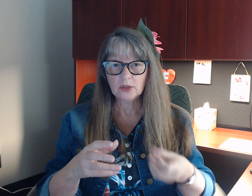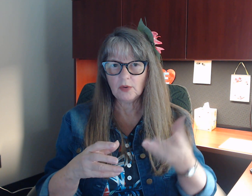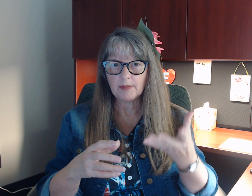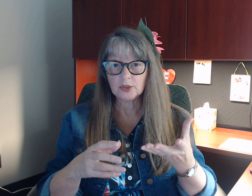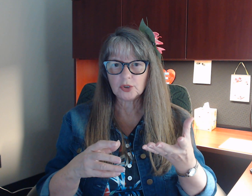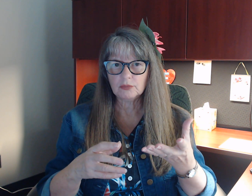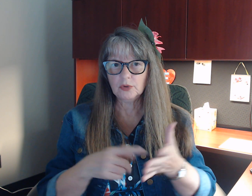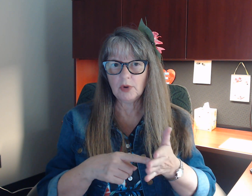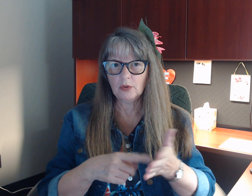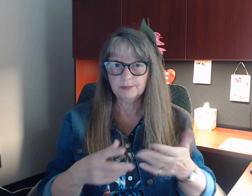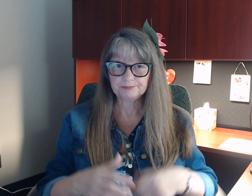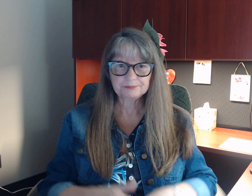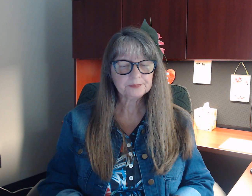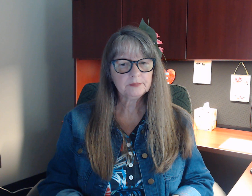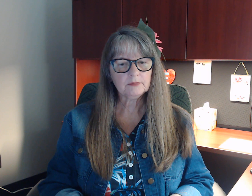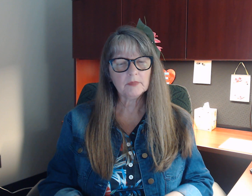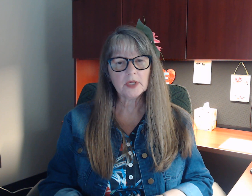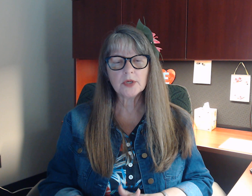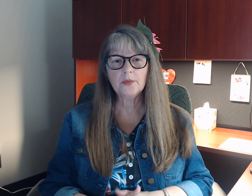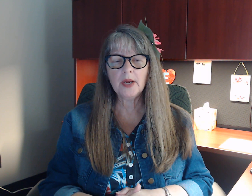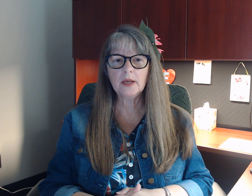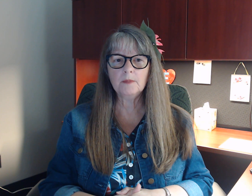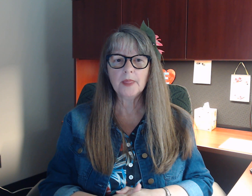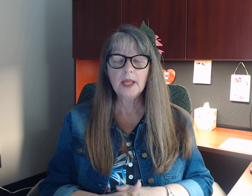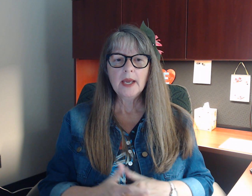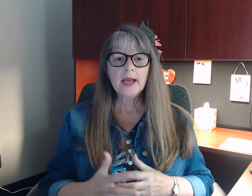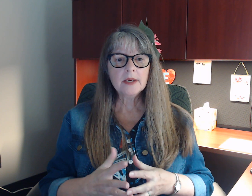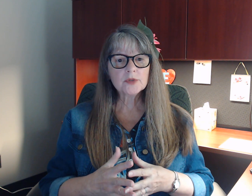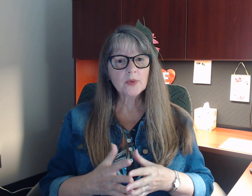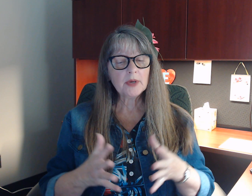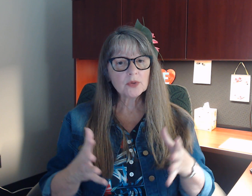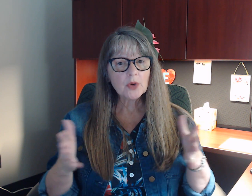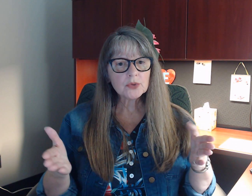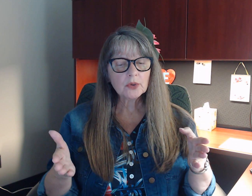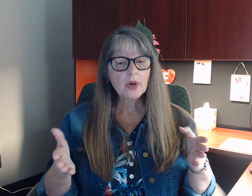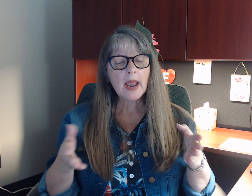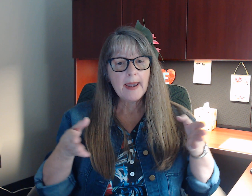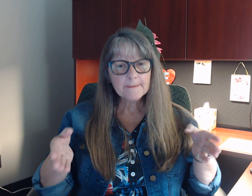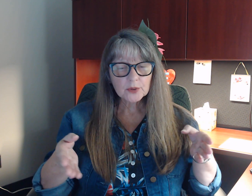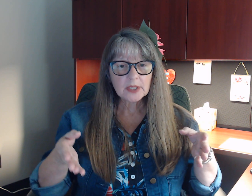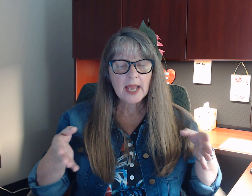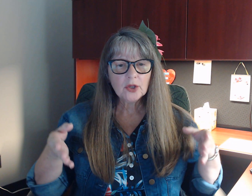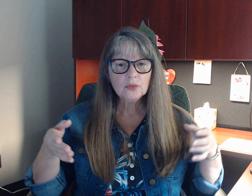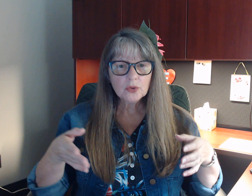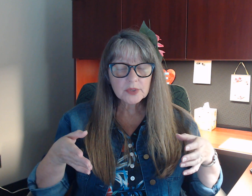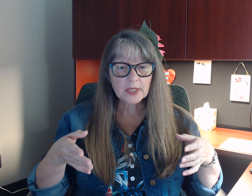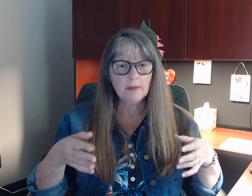how much you owe. So, so anyway, so those are numbers and how you use them.